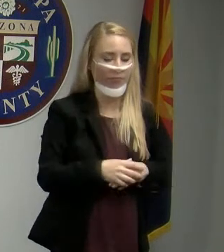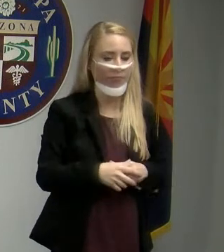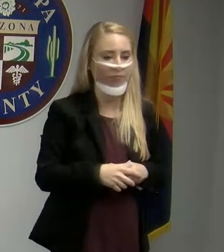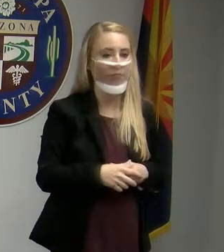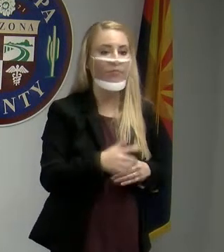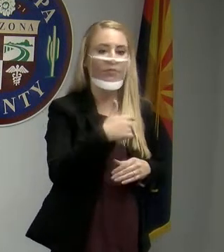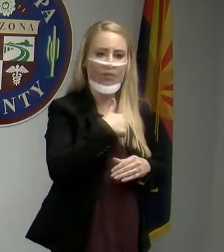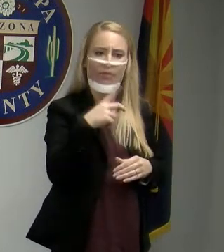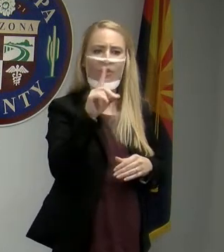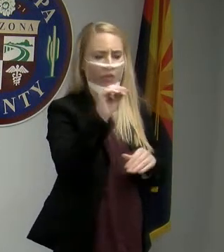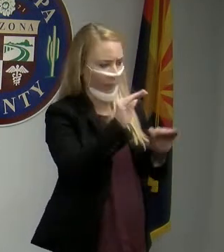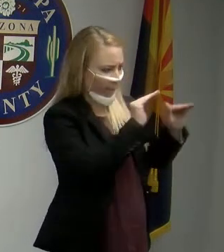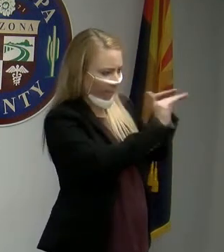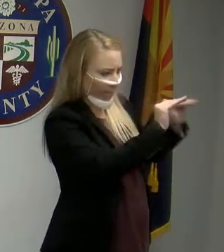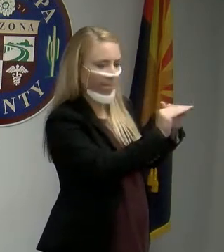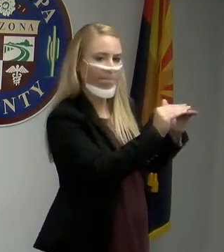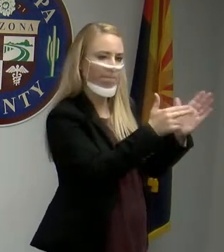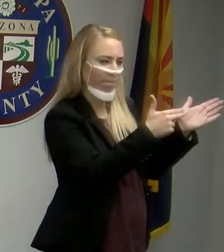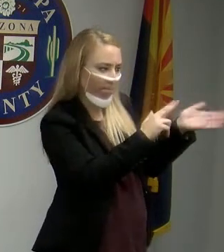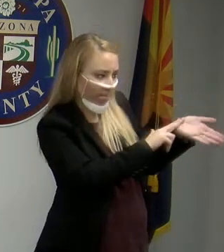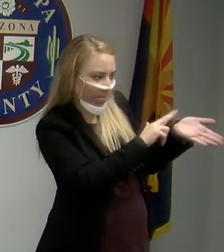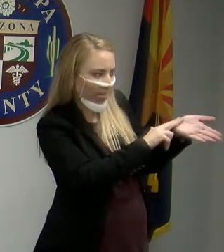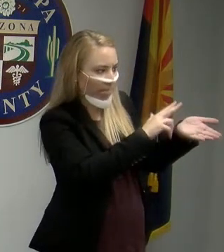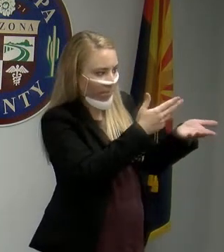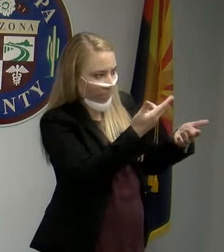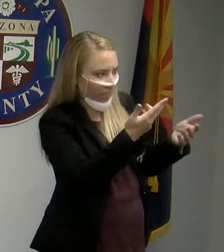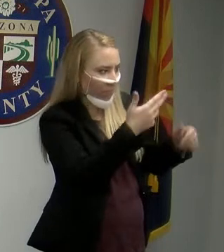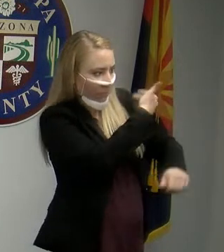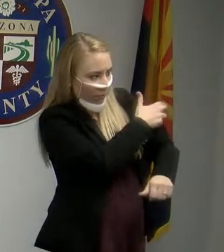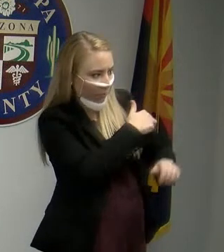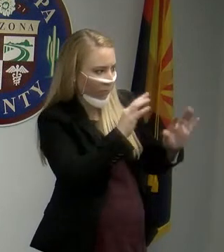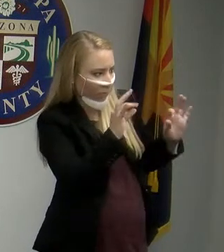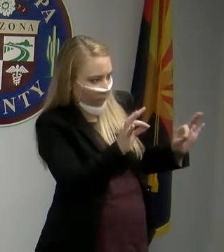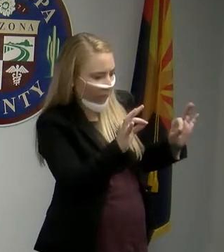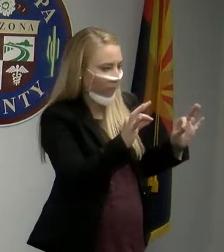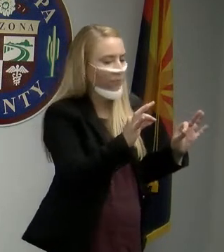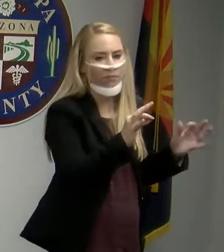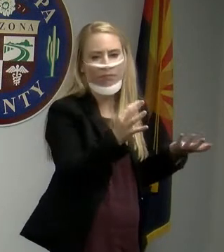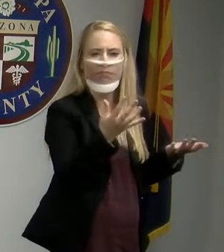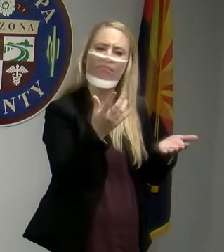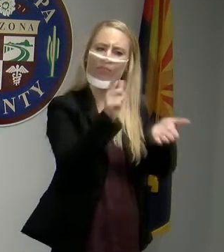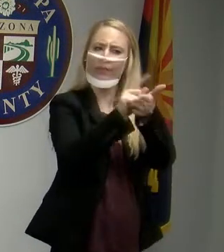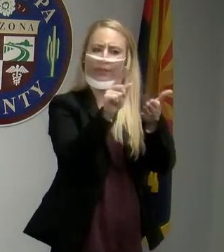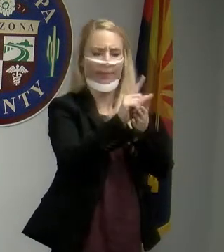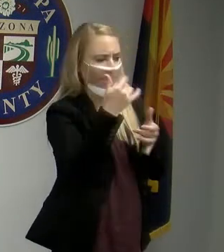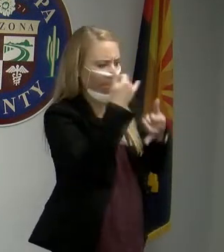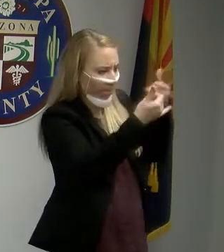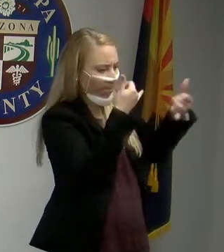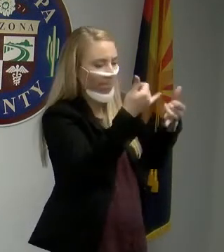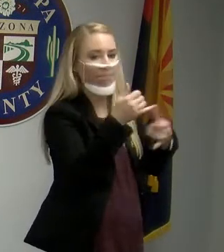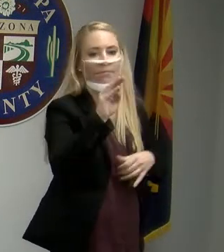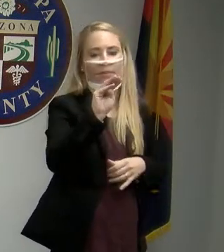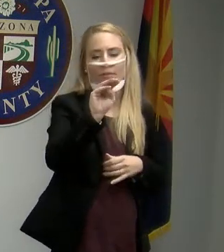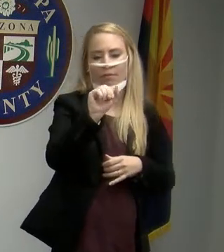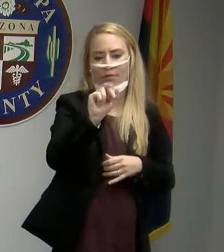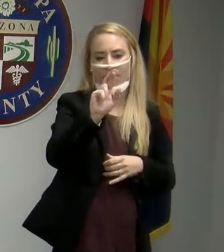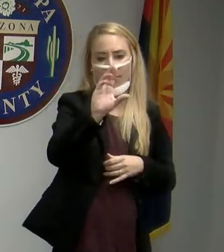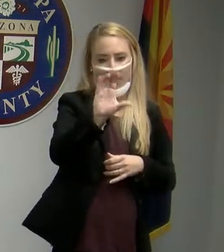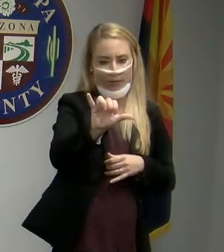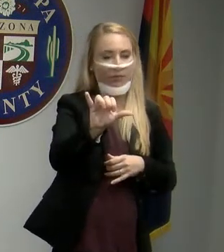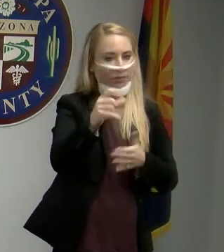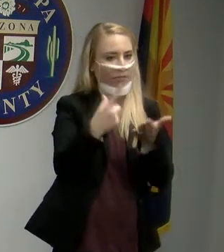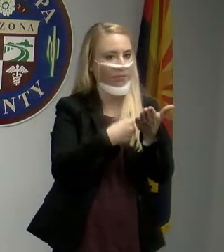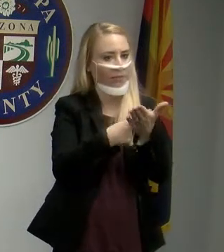We do check in with our hospitals from time to time. We have weekly, if not more often, calls. Marcy Flanagan is a part of some of those